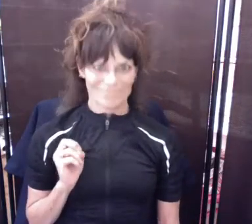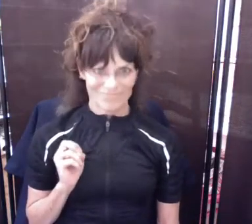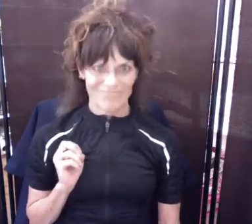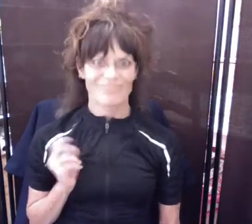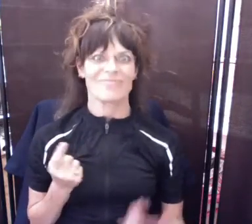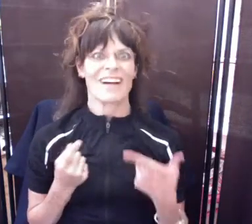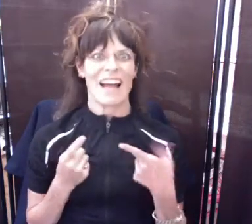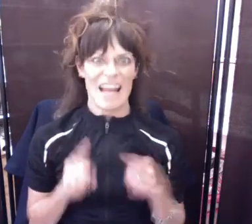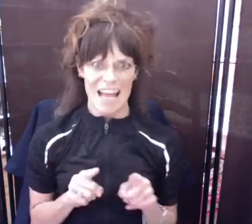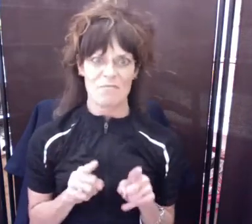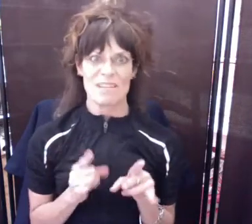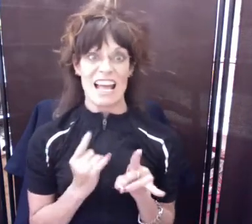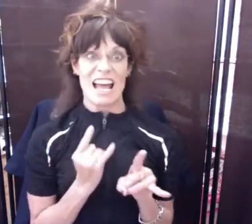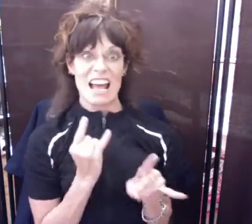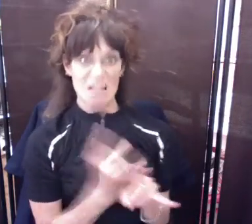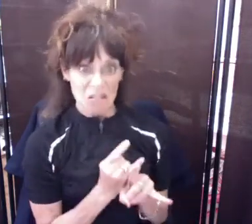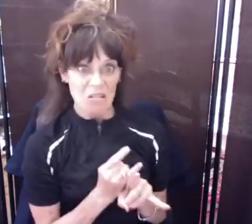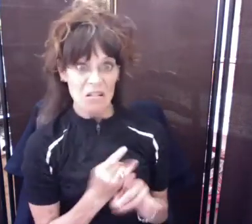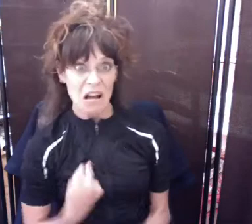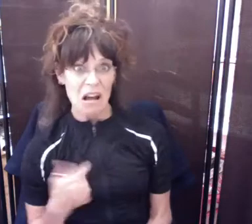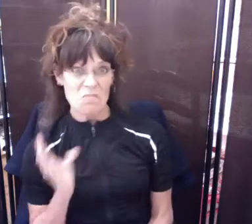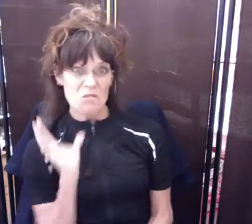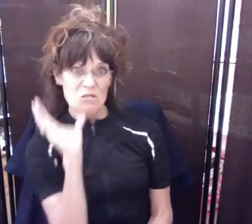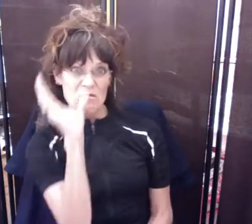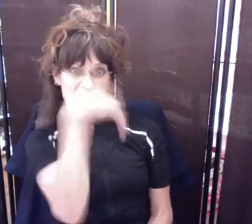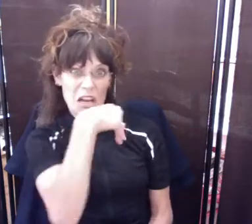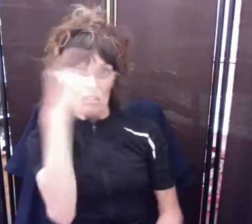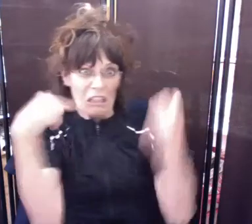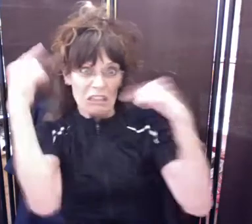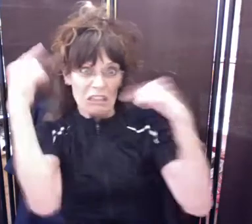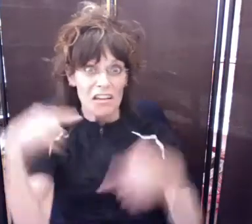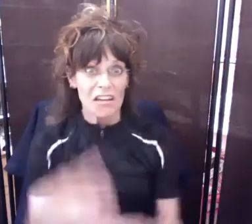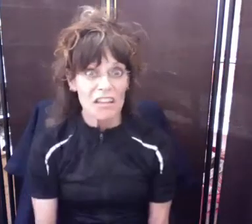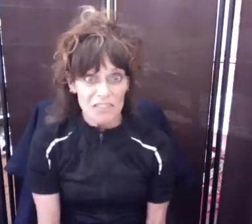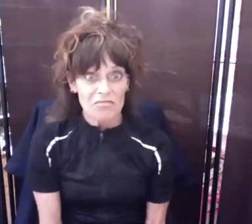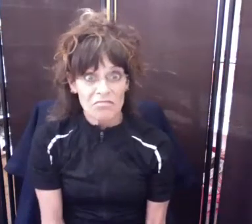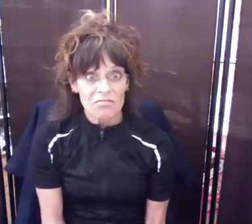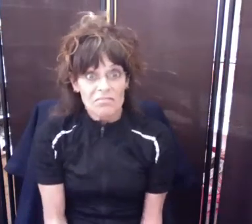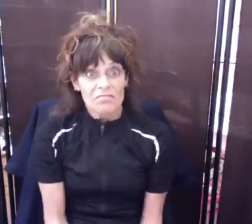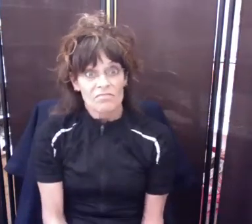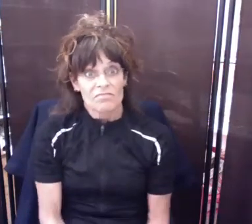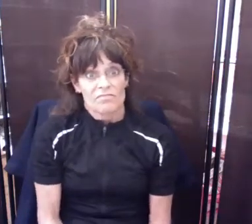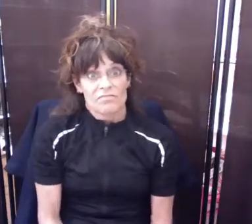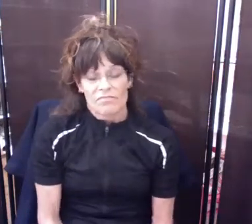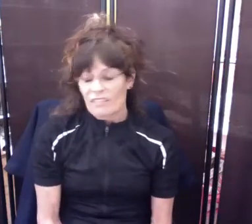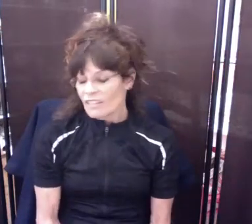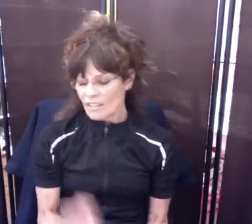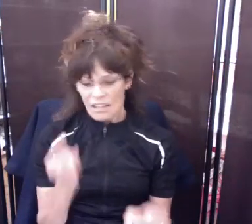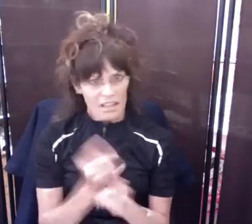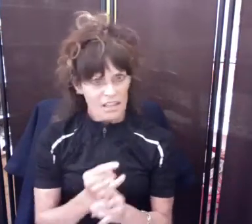am strangely insane. And that's what makes this illness, alcoholism,